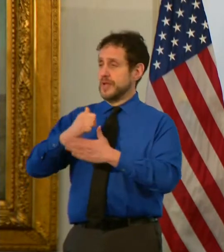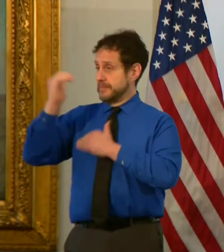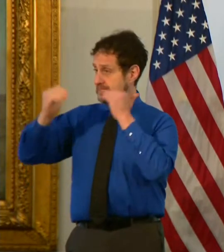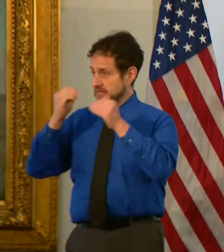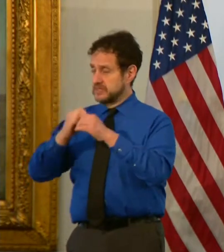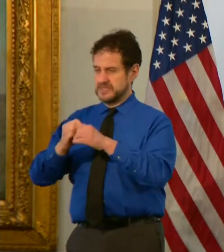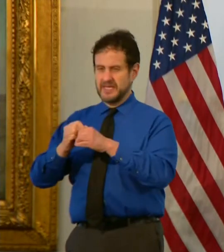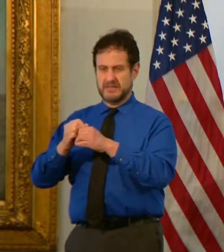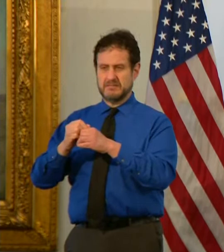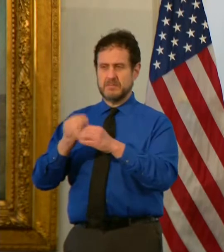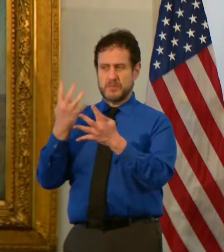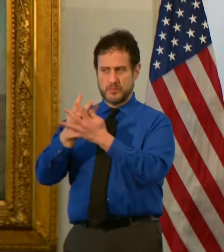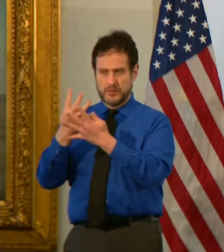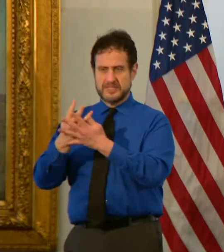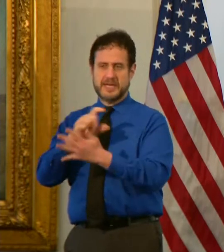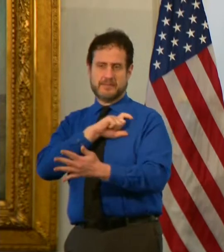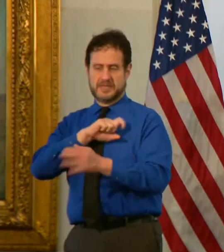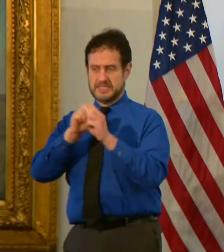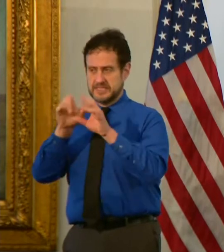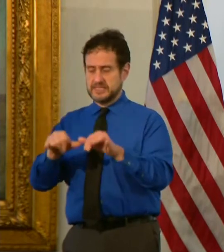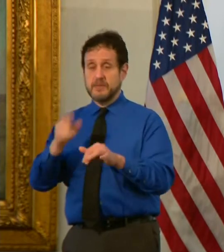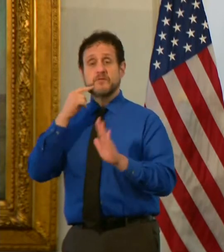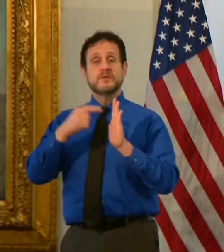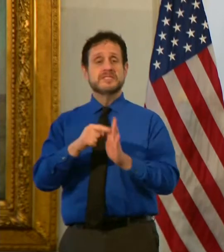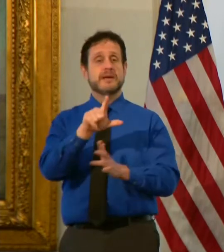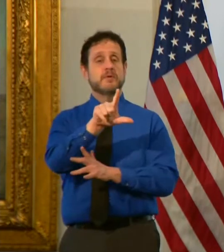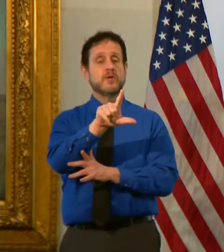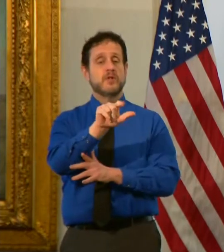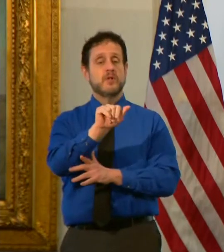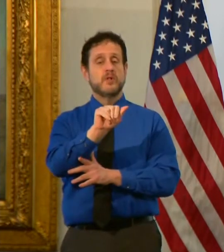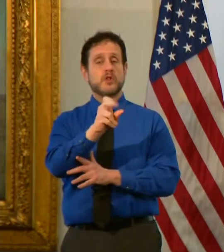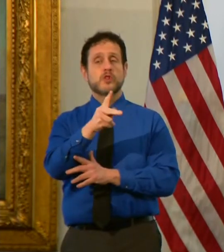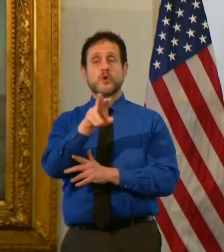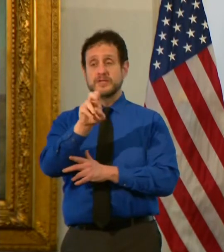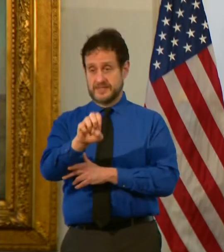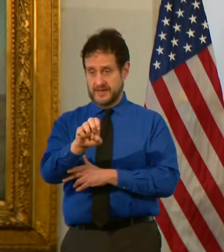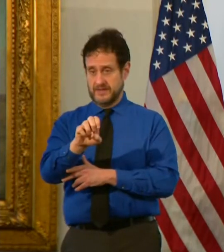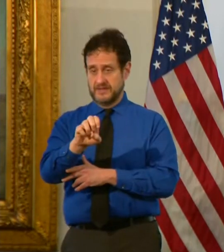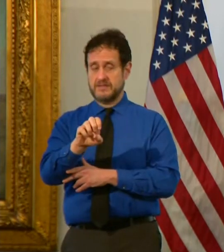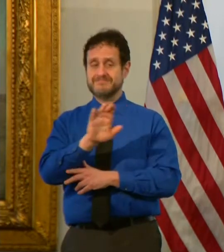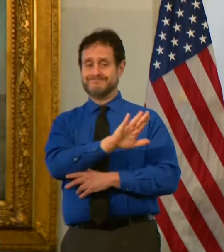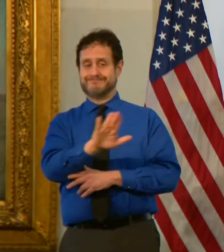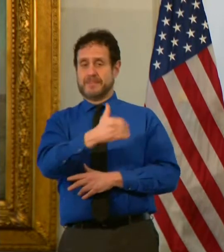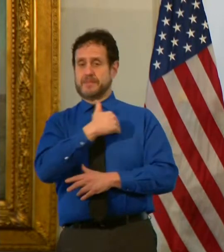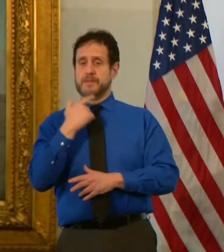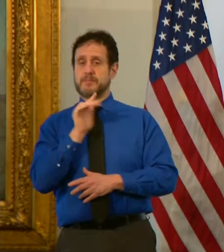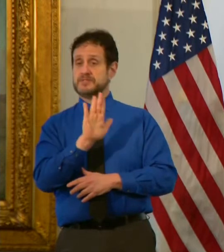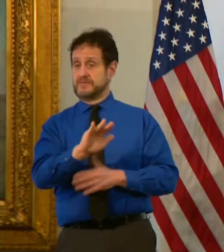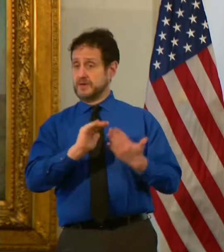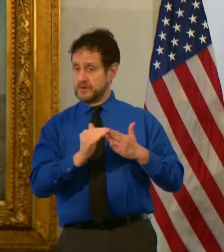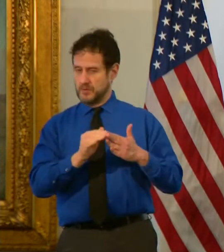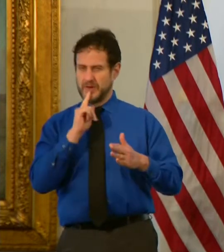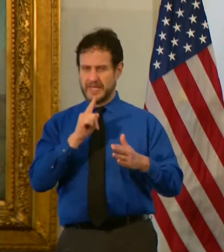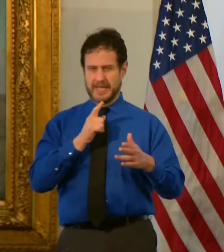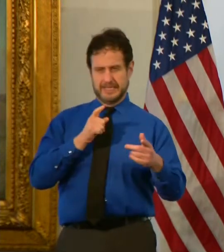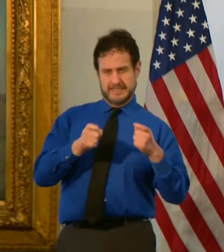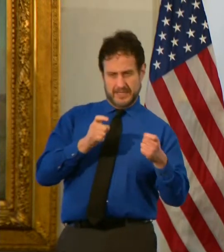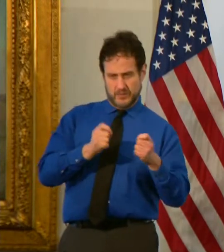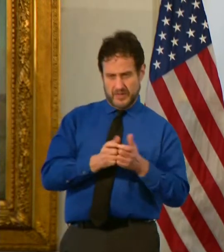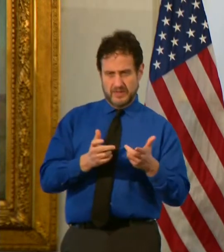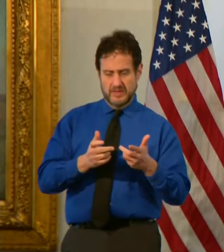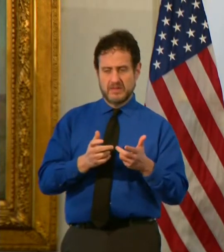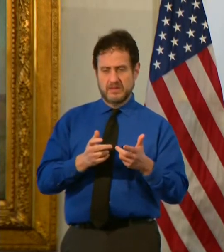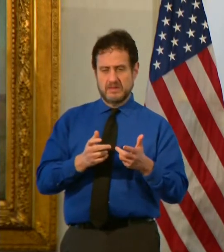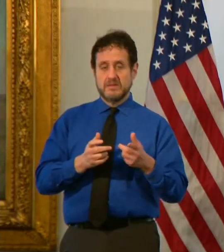for example, in Lawndale, for community members within Lawndale to be able to deal with defendants who have